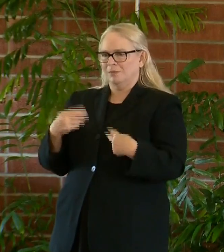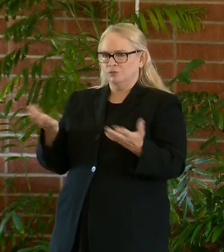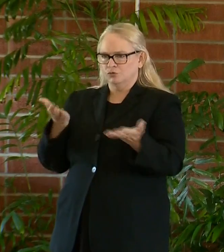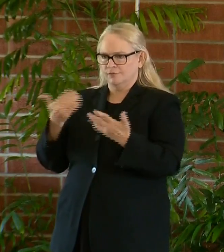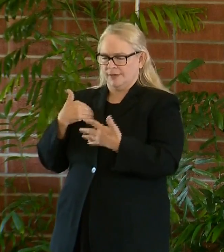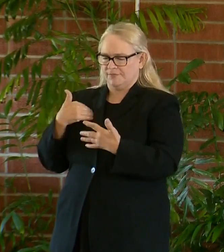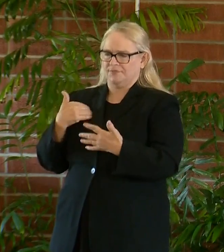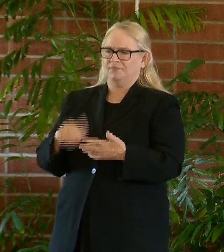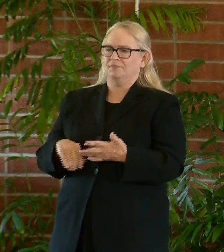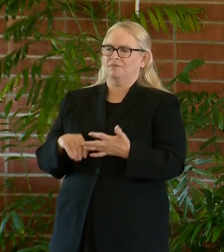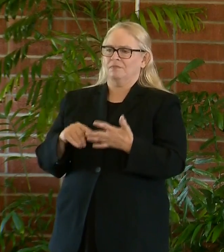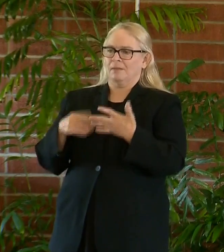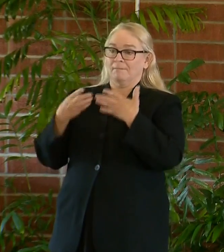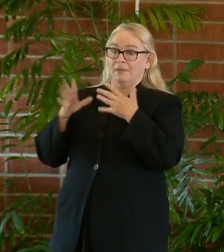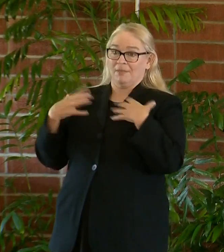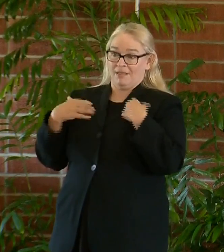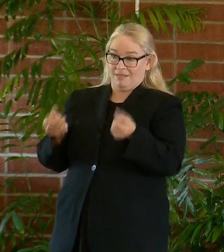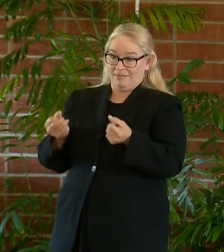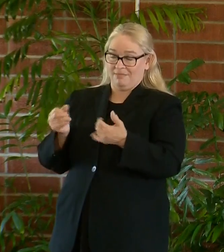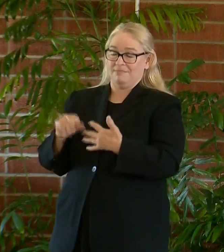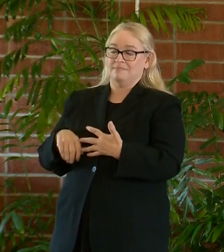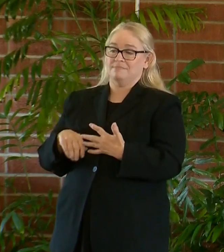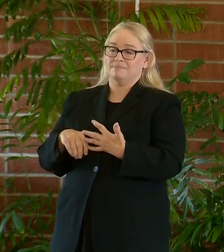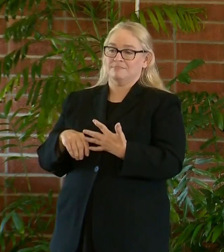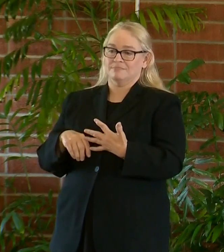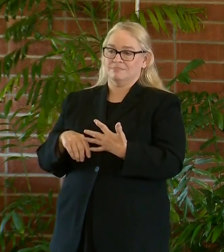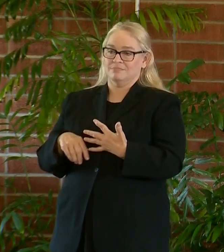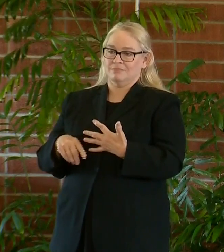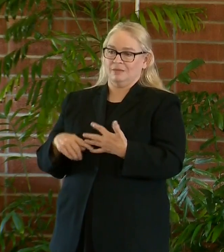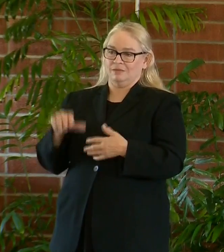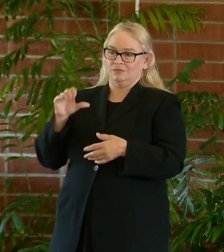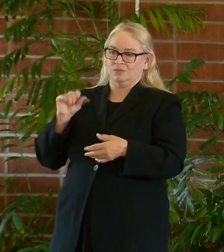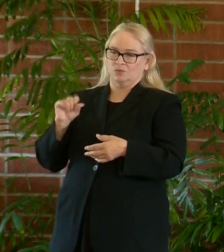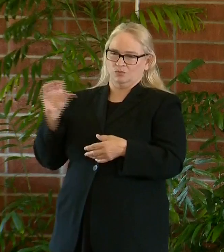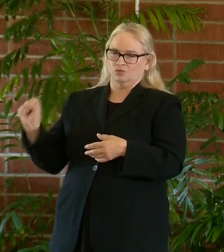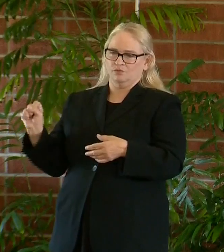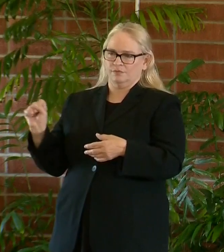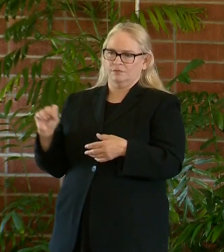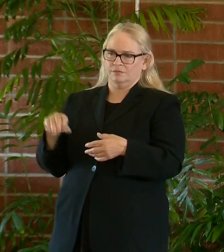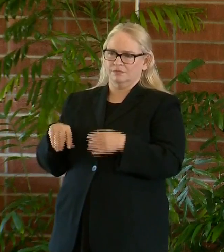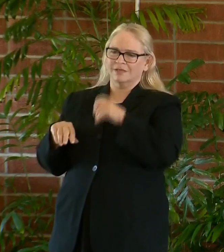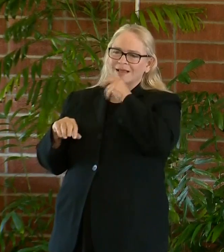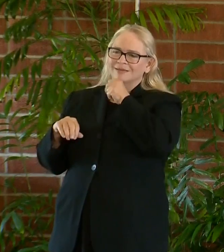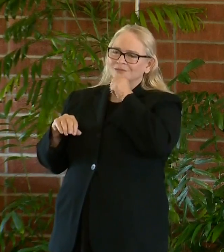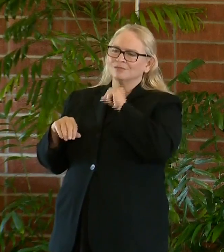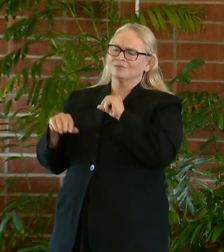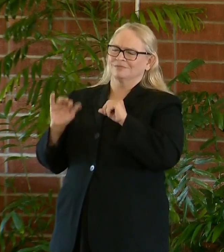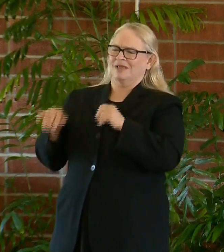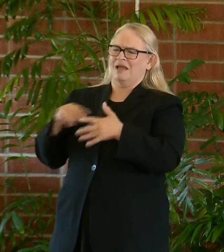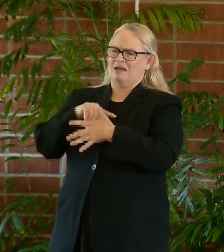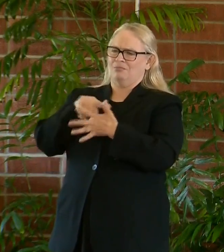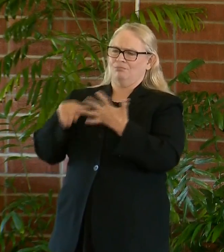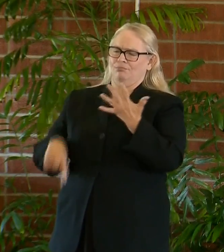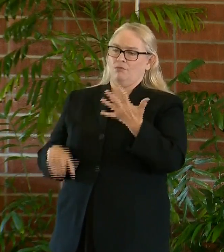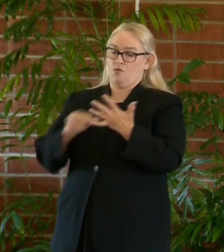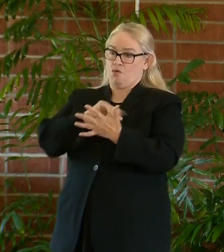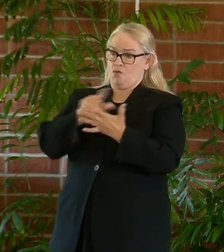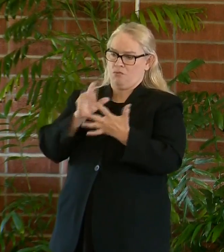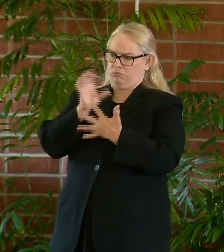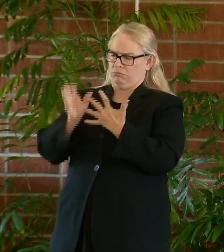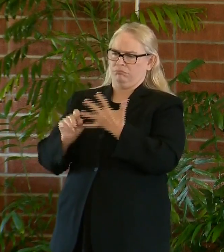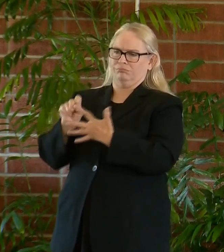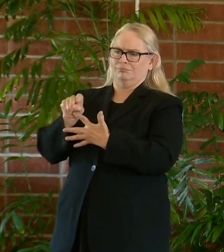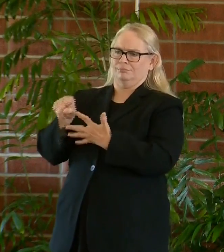Health, Social Services, Aging, a broad range of individuals who will come boots on the ground to